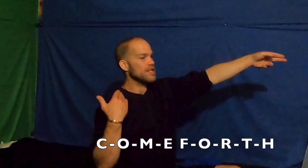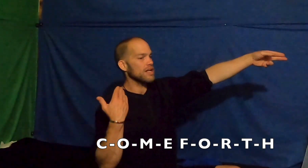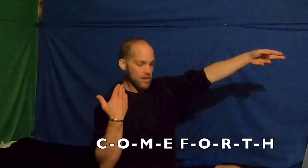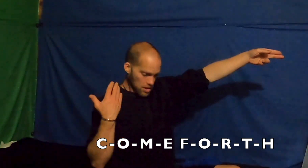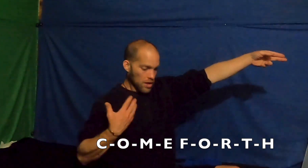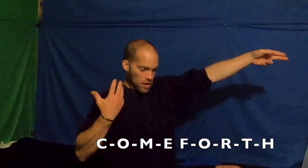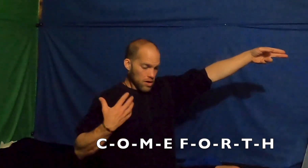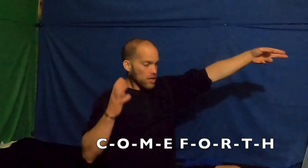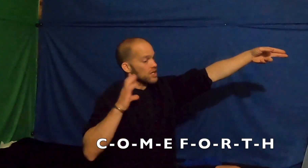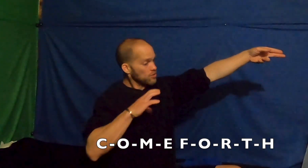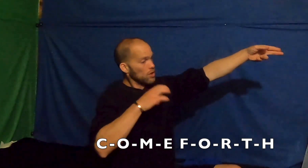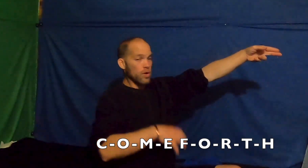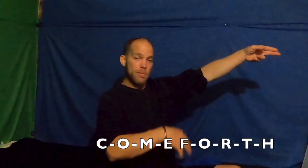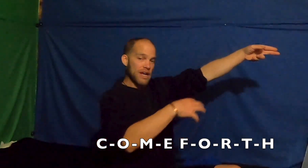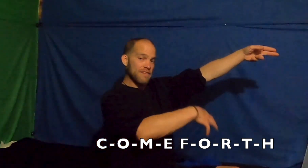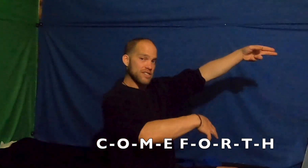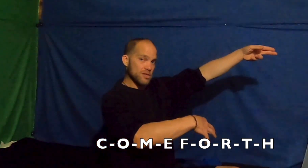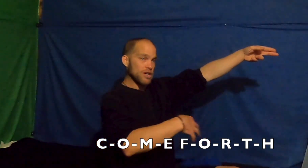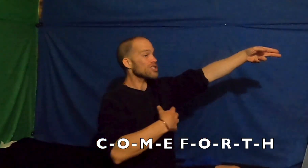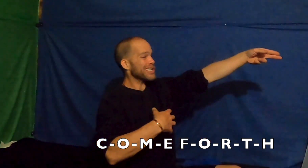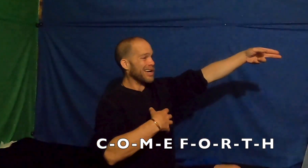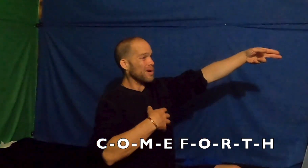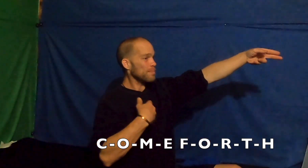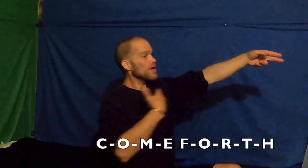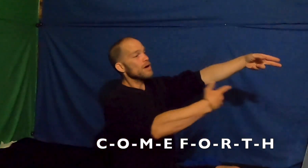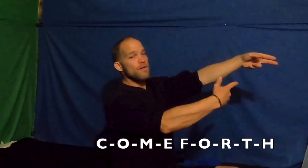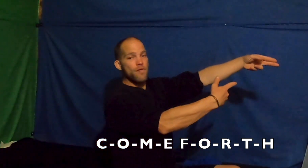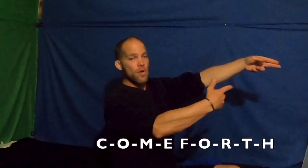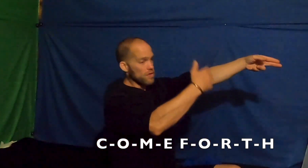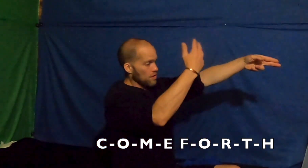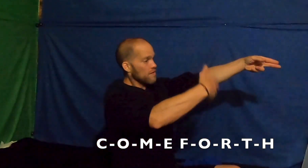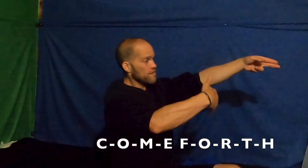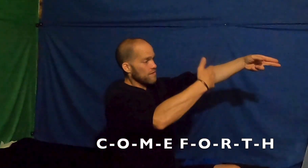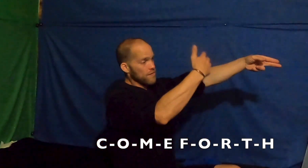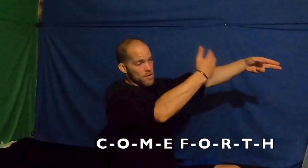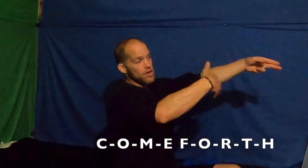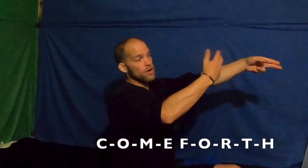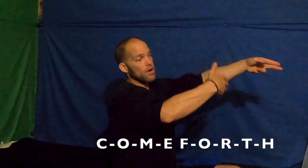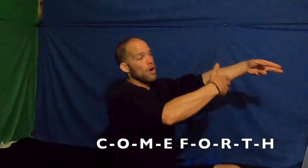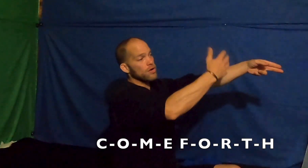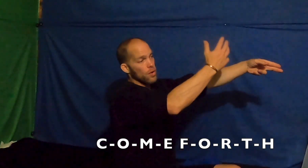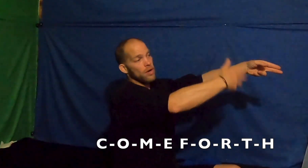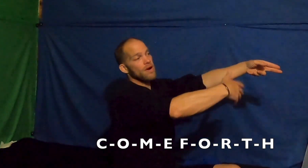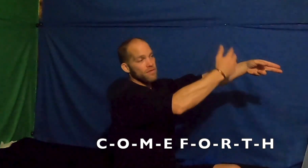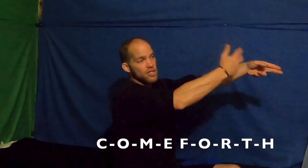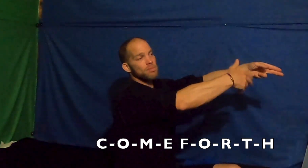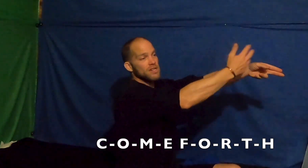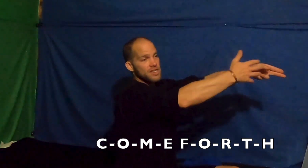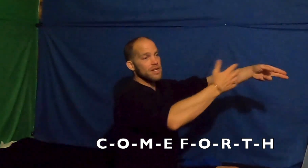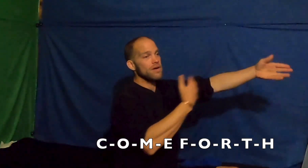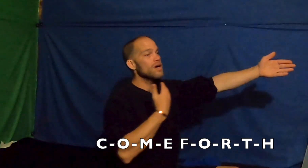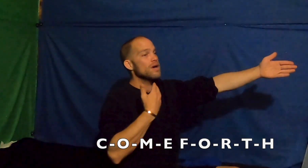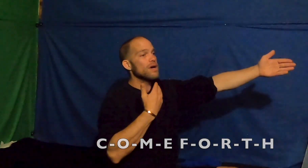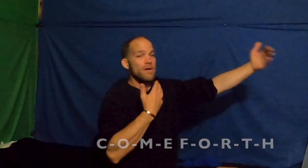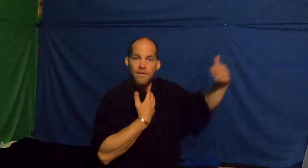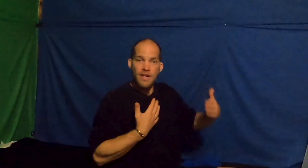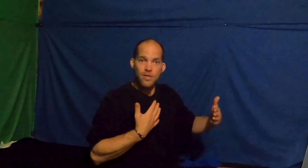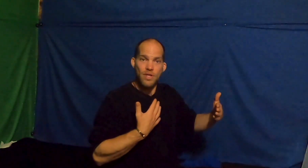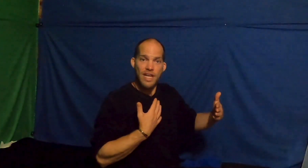thing, concept, ongoing, manifest, expression, come forth, familiar, ongoing reference plus here, that's when things